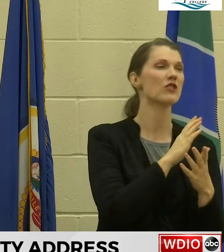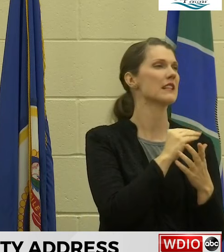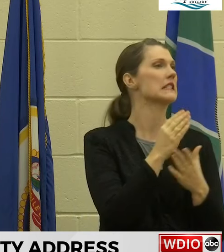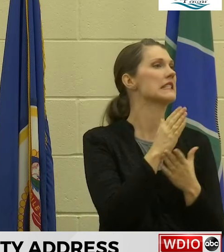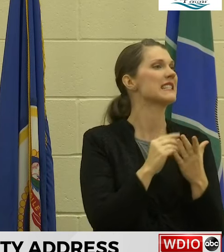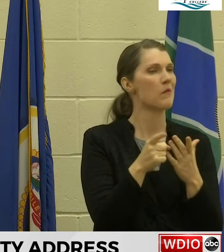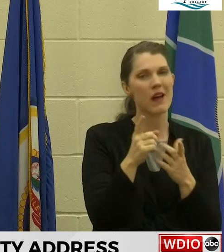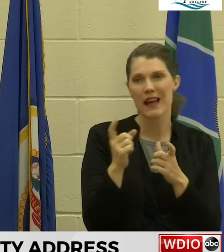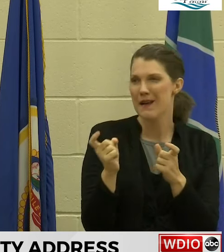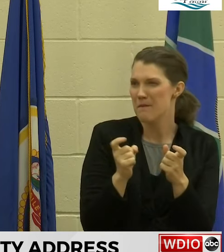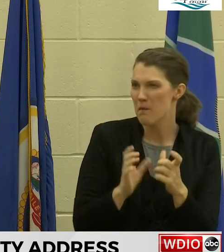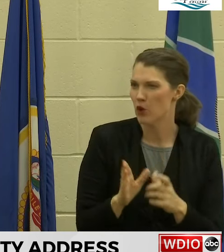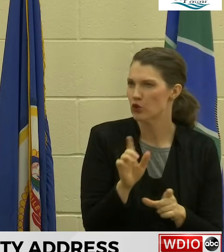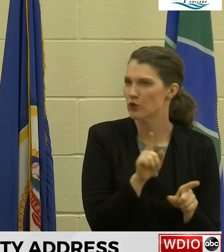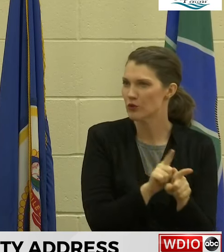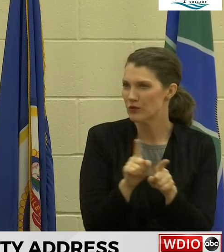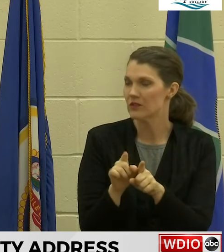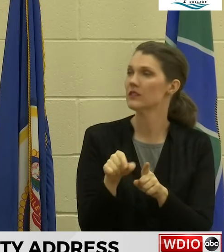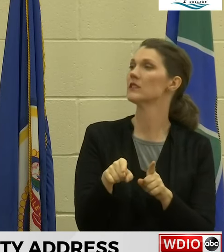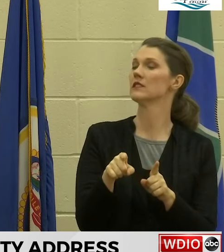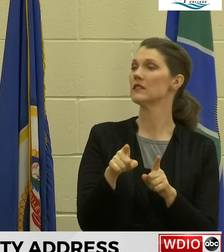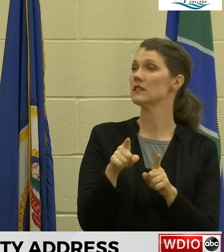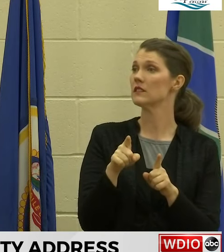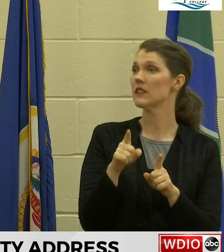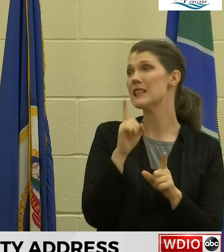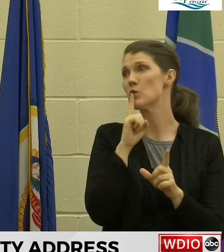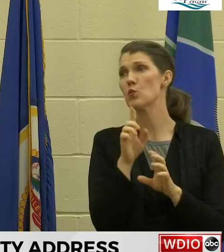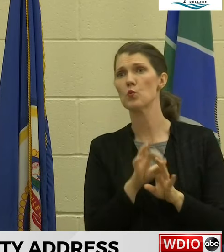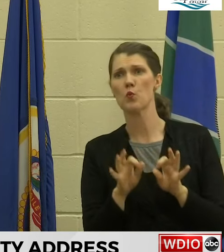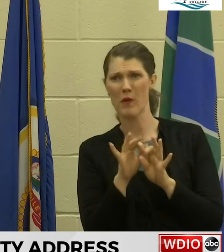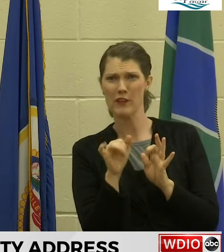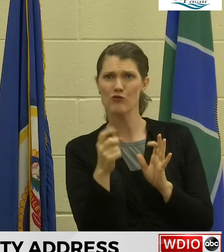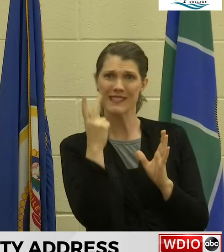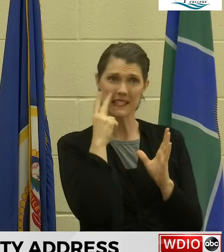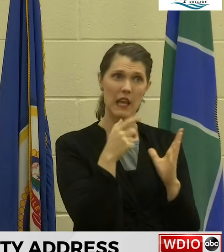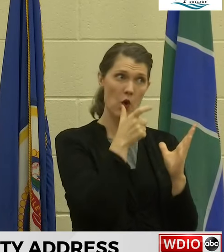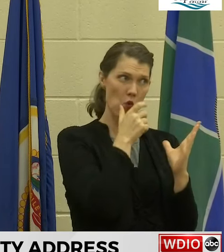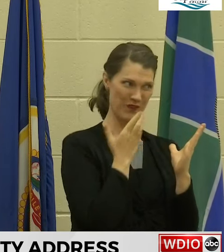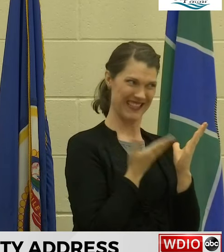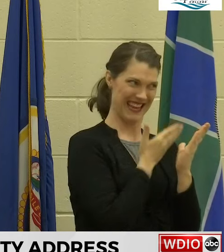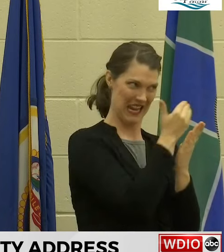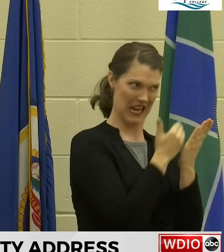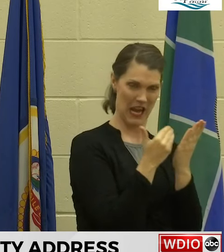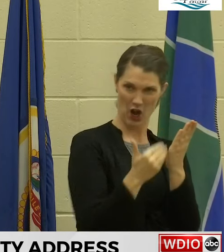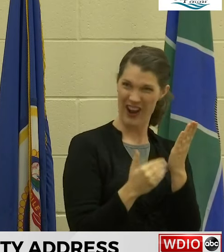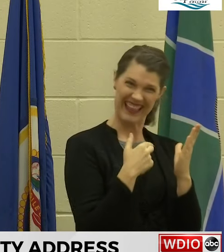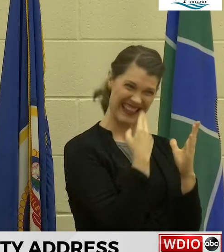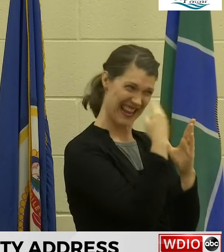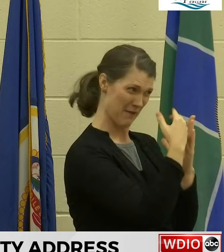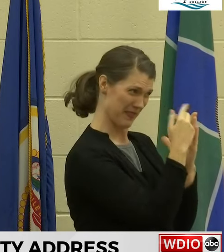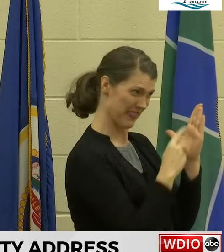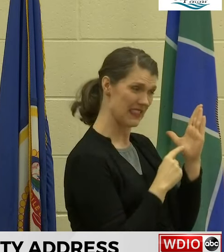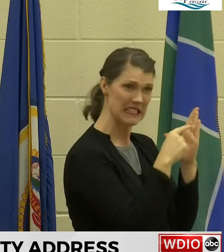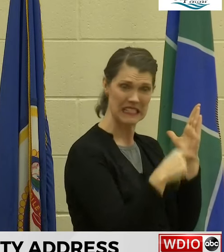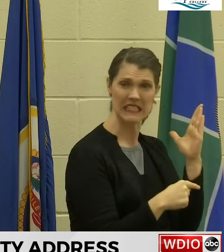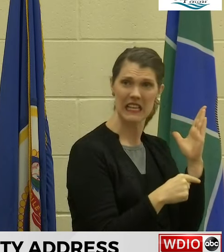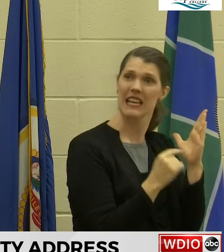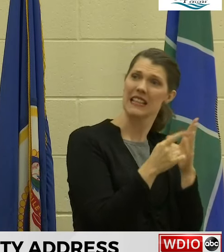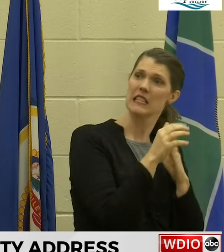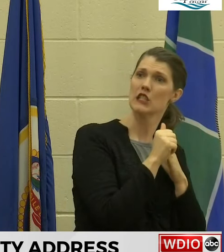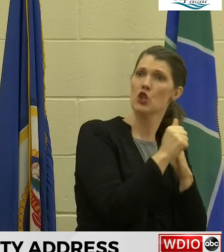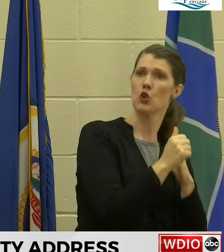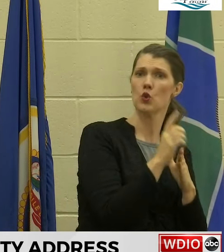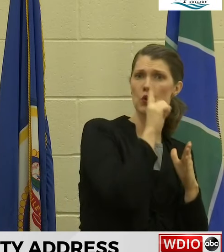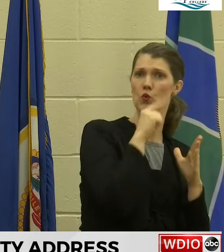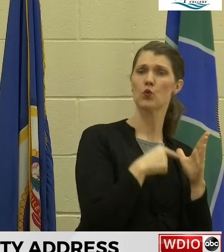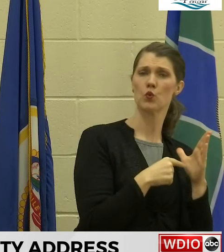some managers as well. These, and it's important for me that you see who's in the room when we make decisions. That leadership team is the group